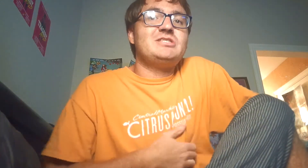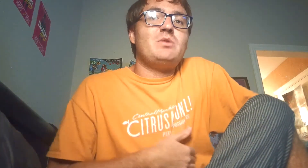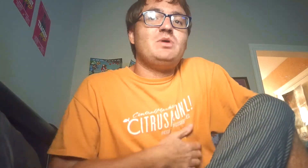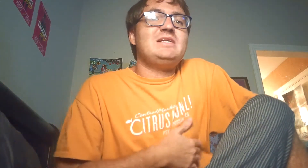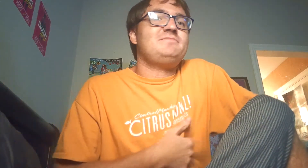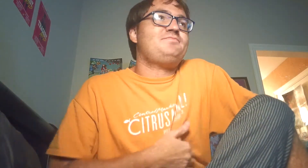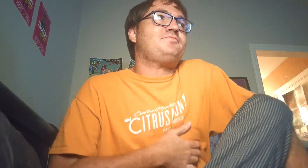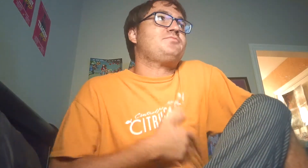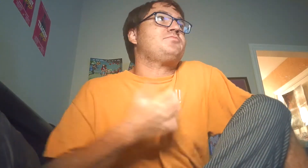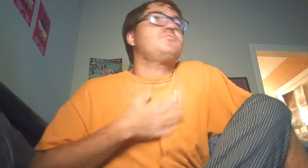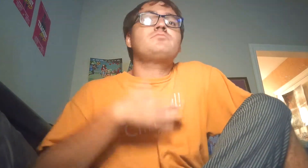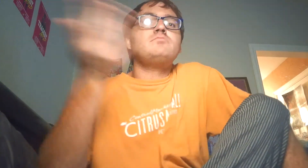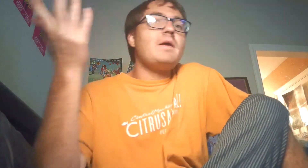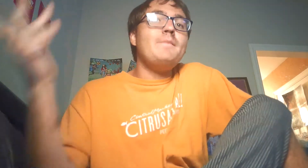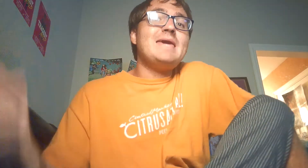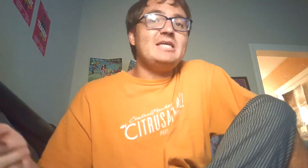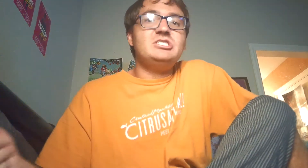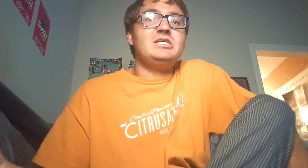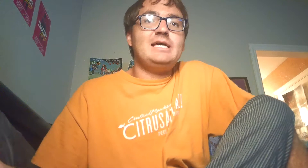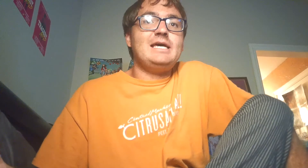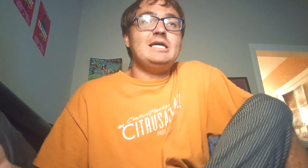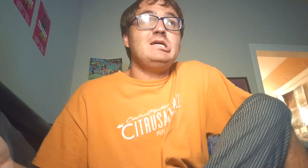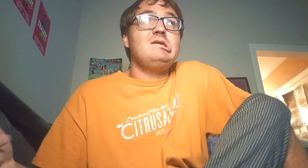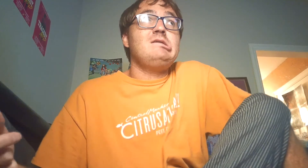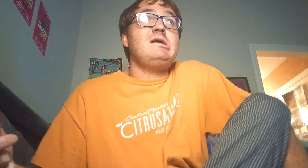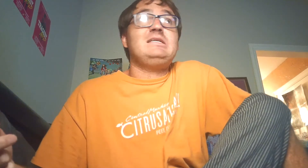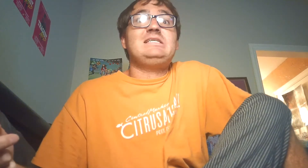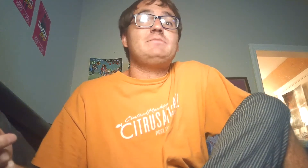wouldn't be canceling it anytime soon,